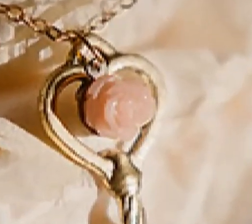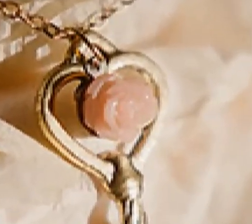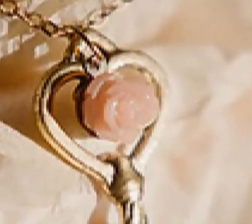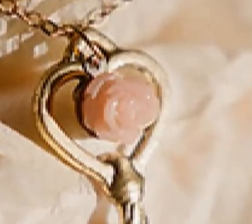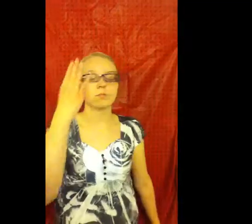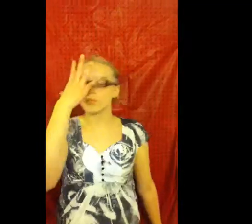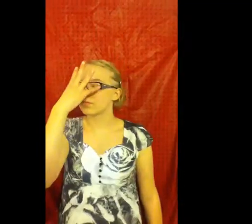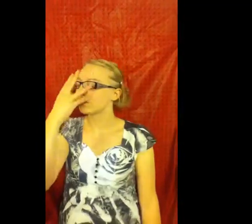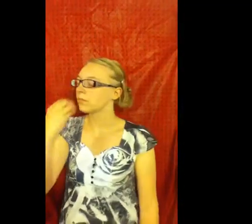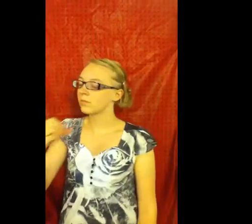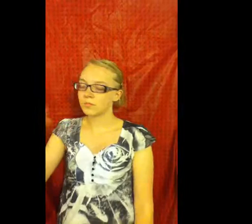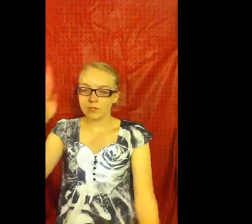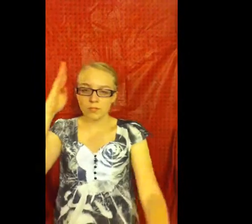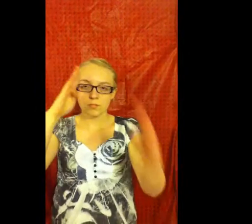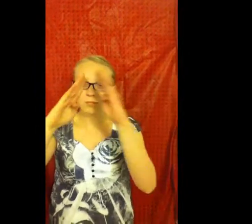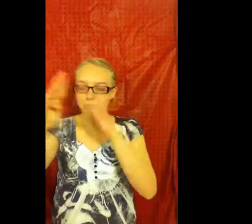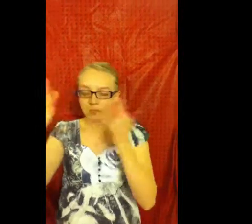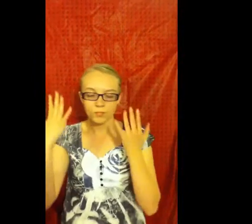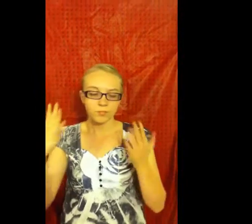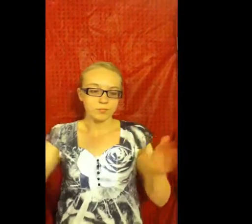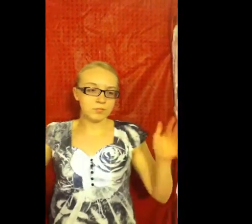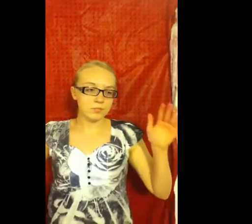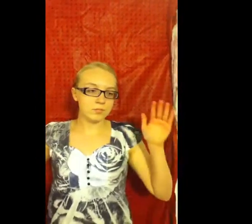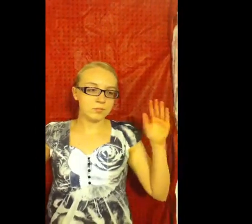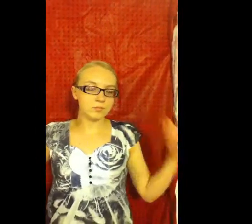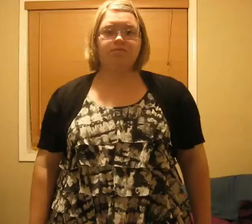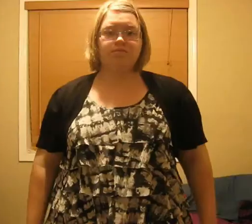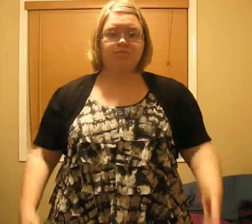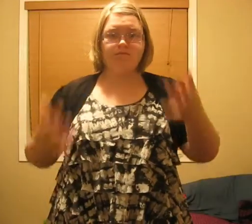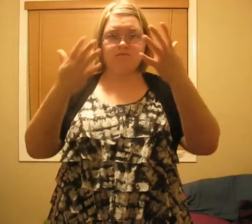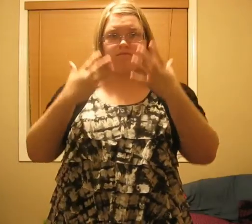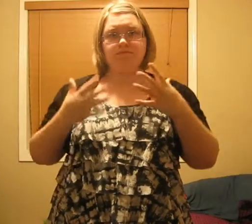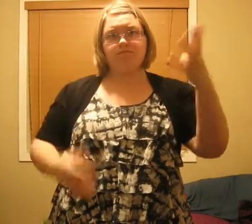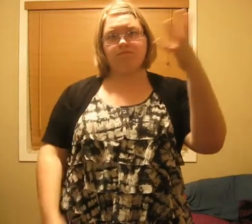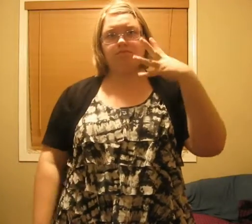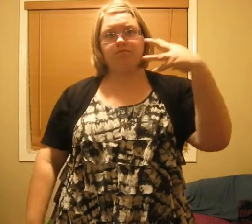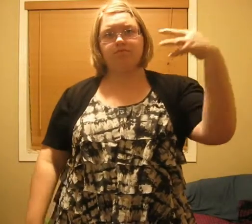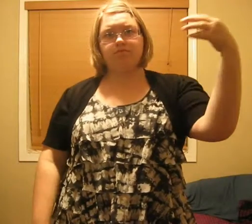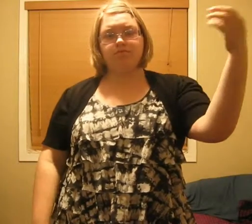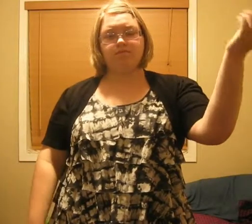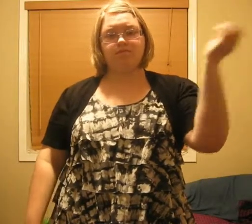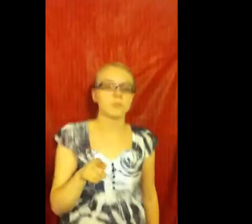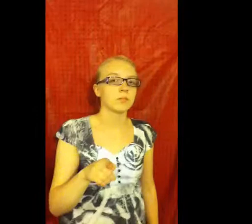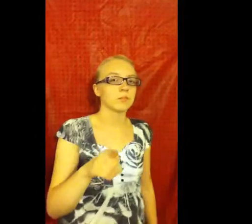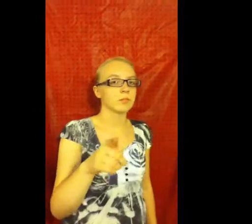Just close your eyes, the sun is going down